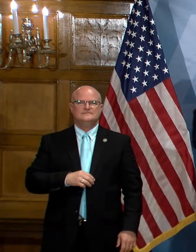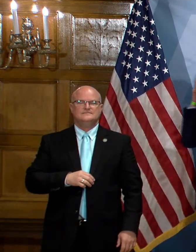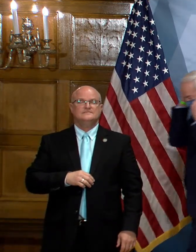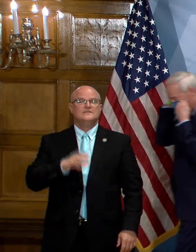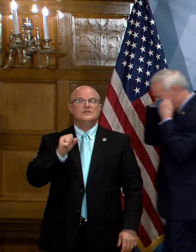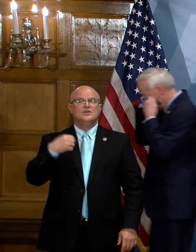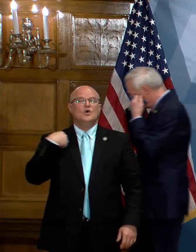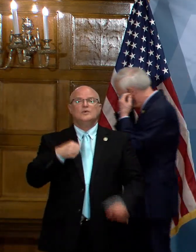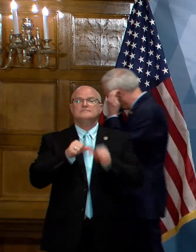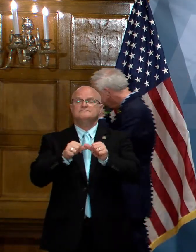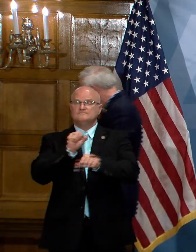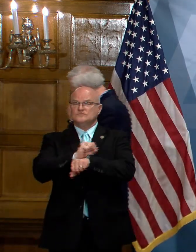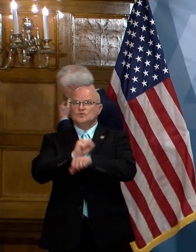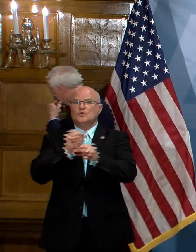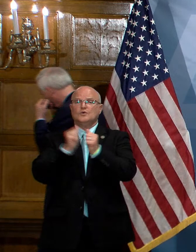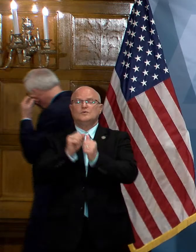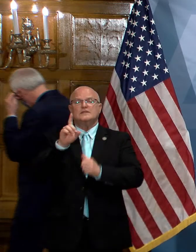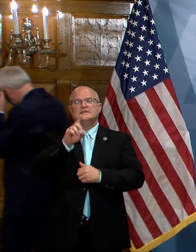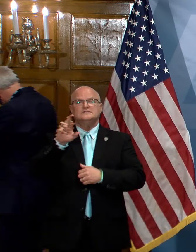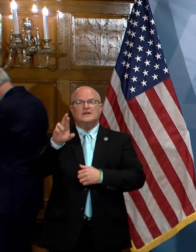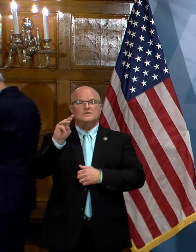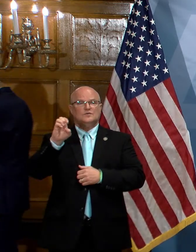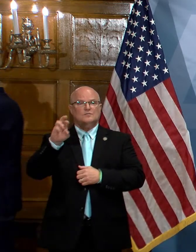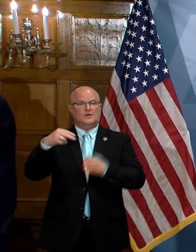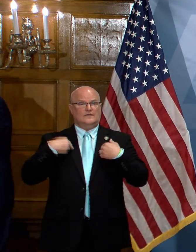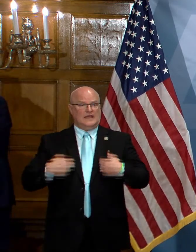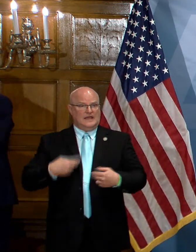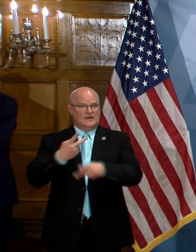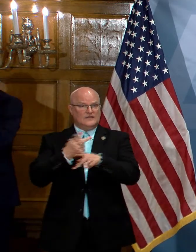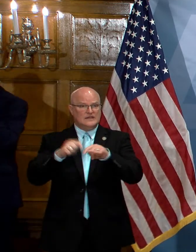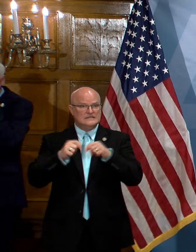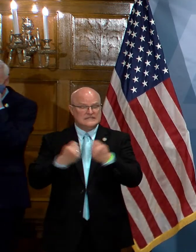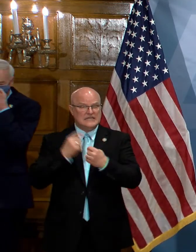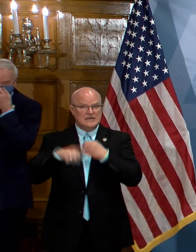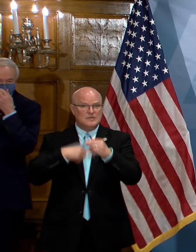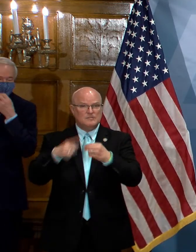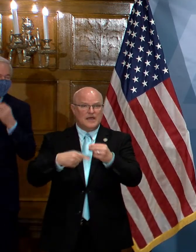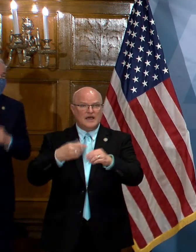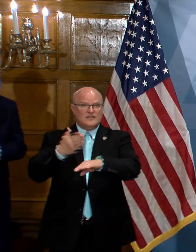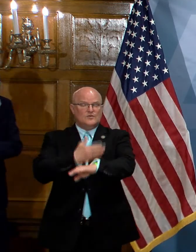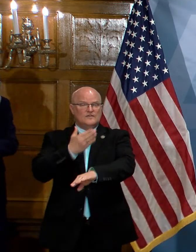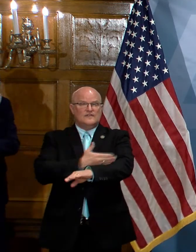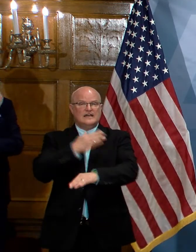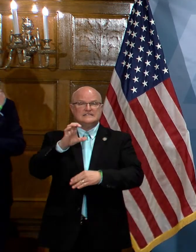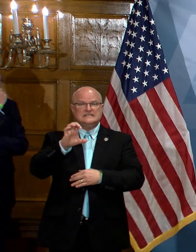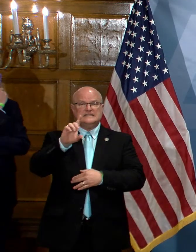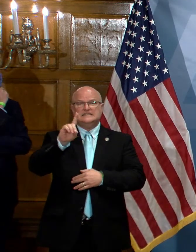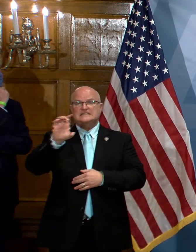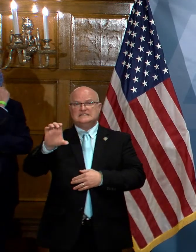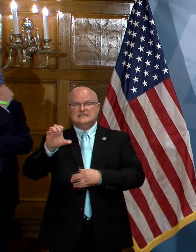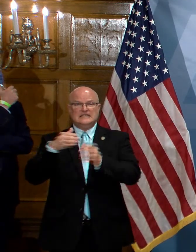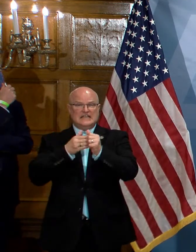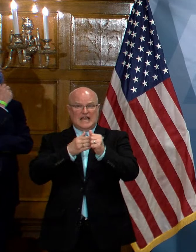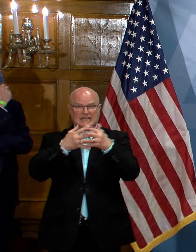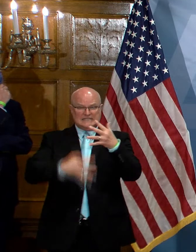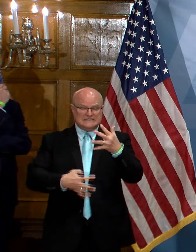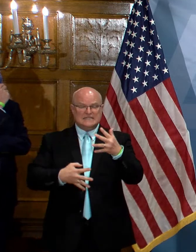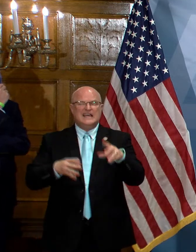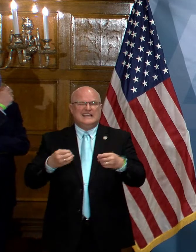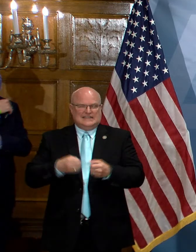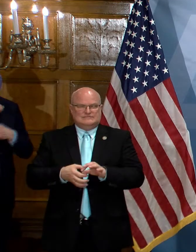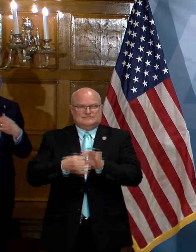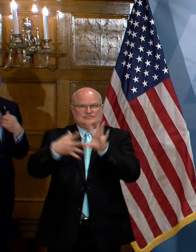that. So we continue to work with Dr. Romero and his health team on the revised CDC guidance. We do know they released that